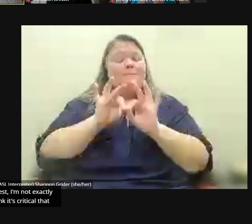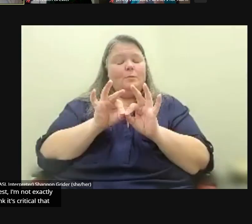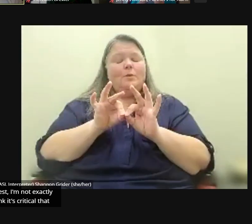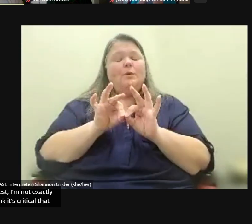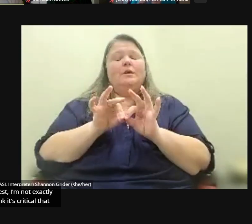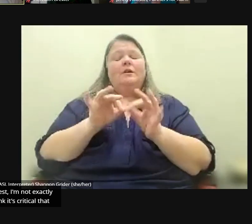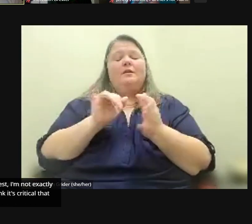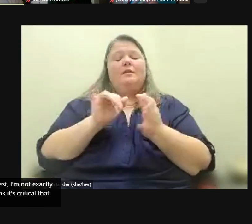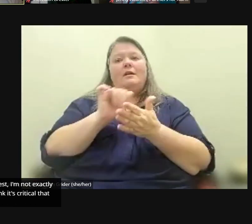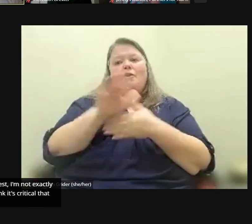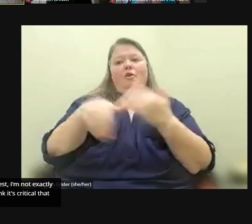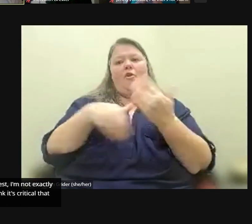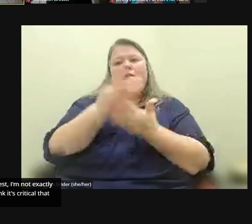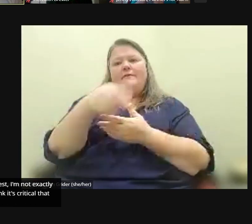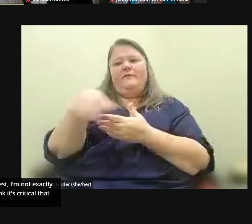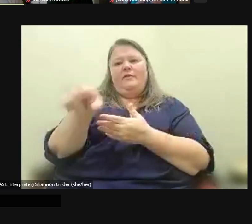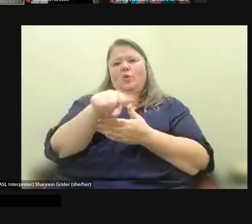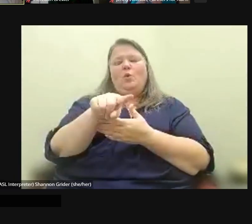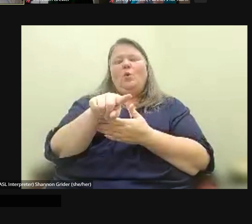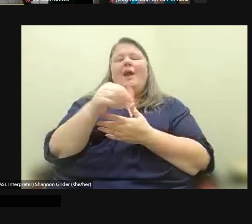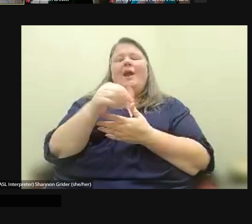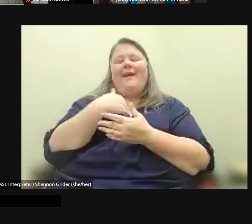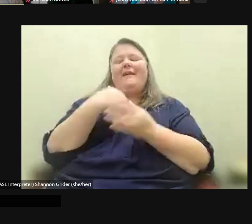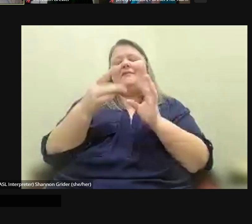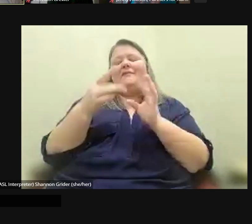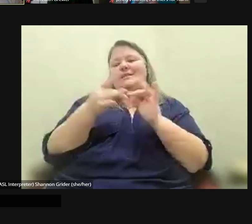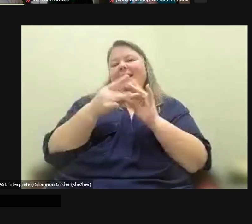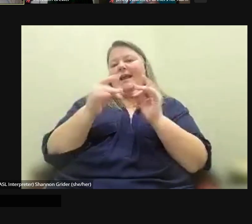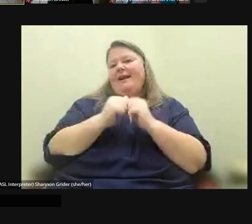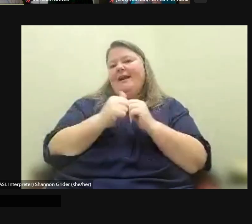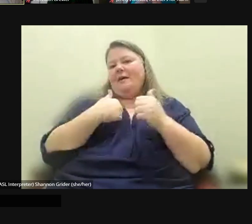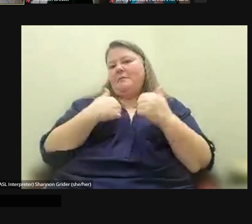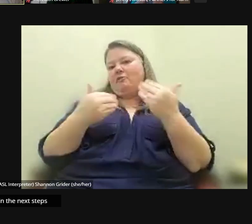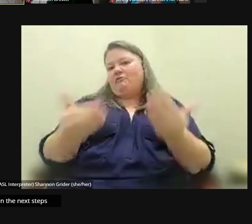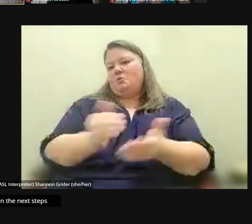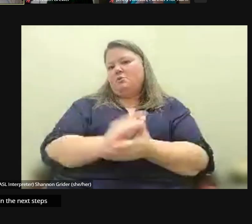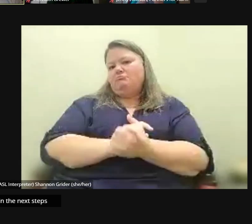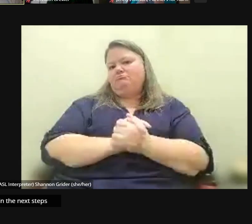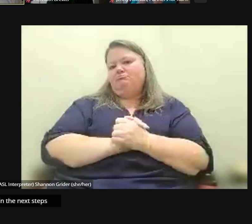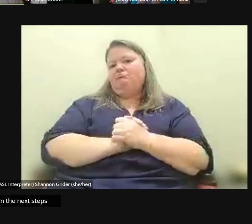have a say in how we go about that in the next steps.